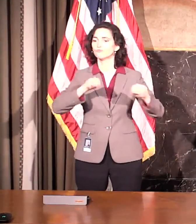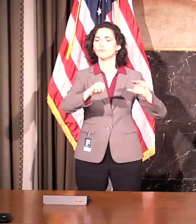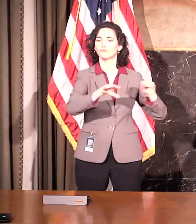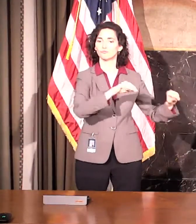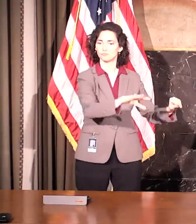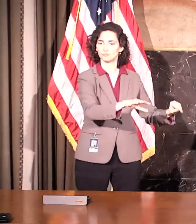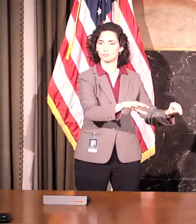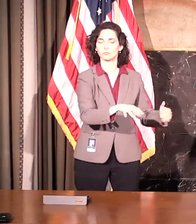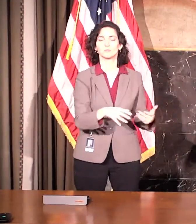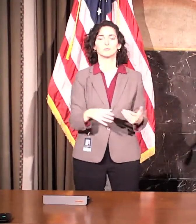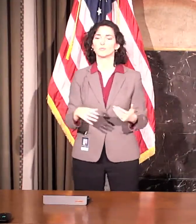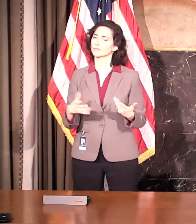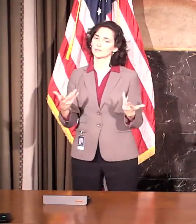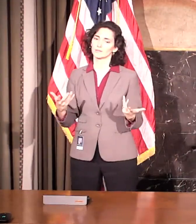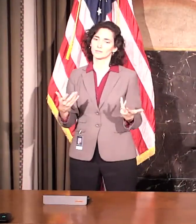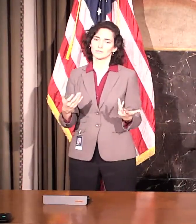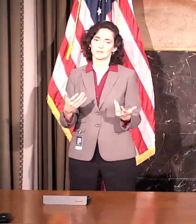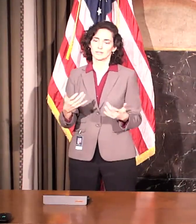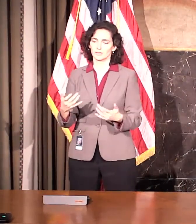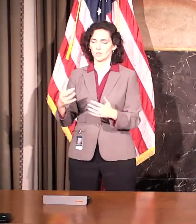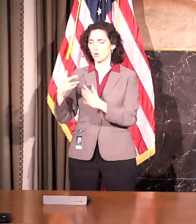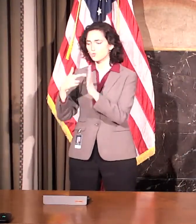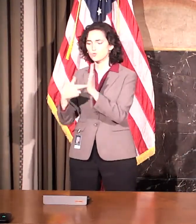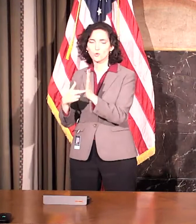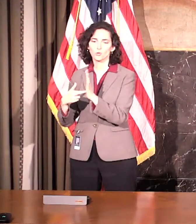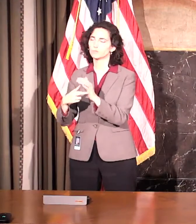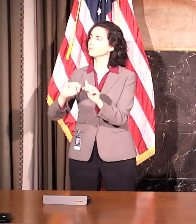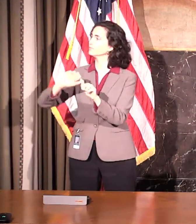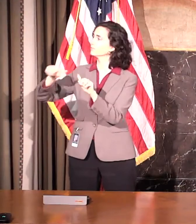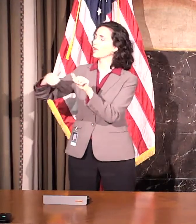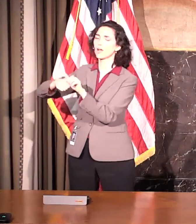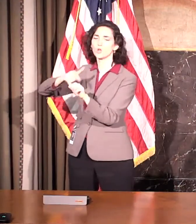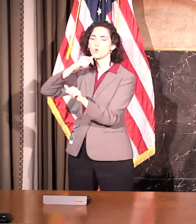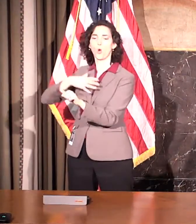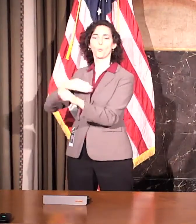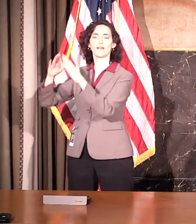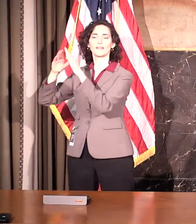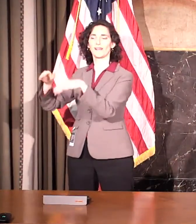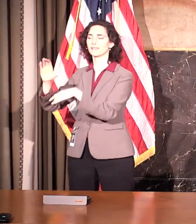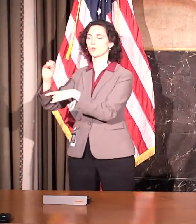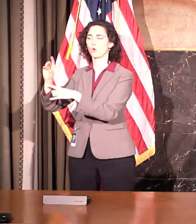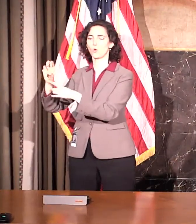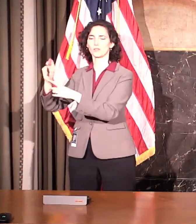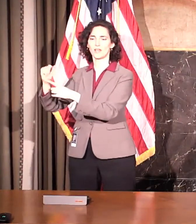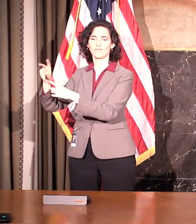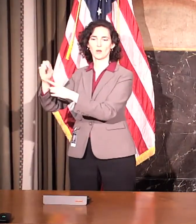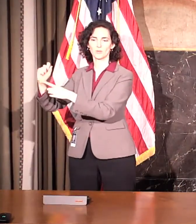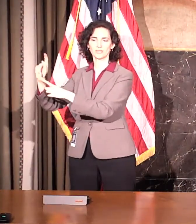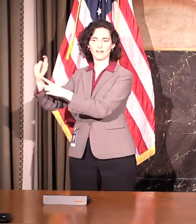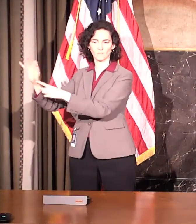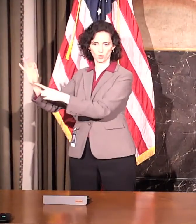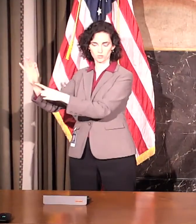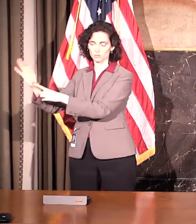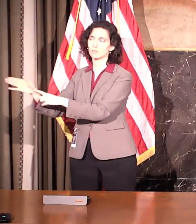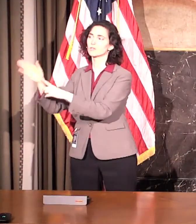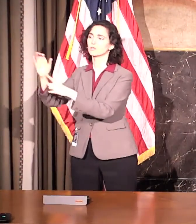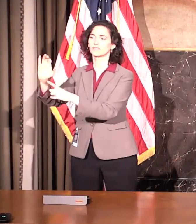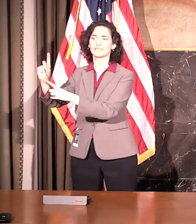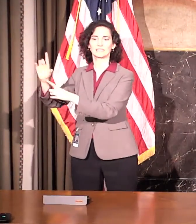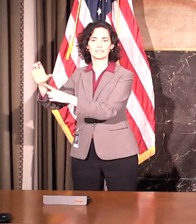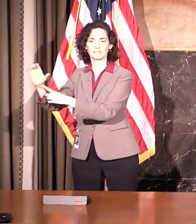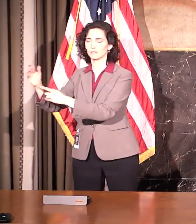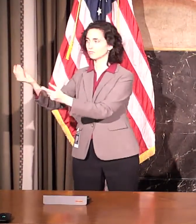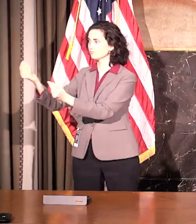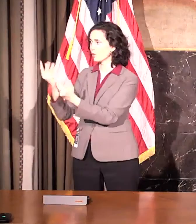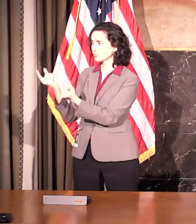all White House Coronavirus Task Force recommended mitigation measures, CDC measures, and so forth, critically important.